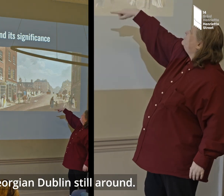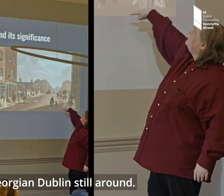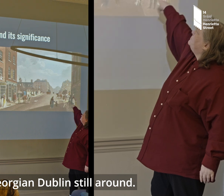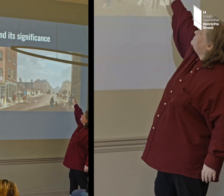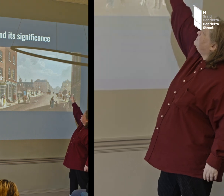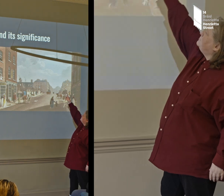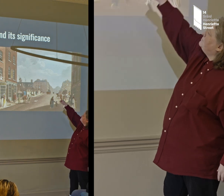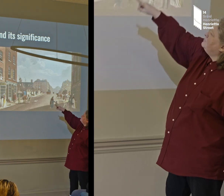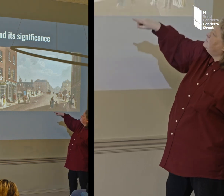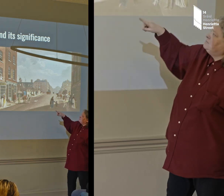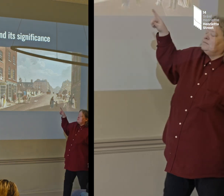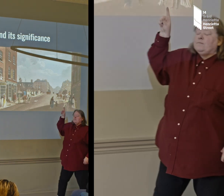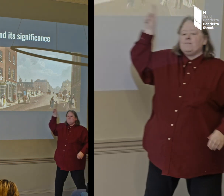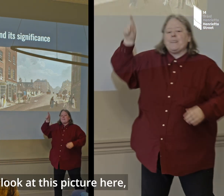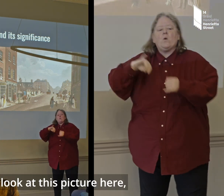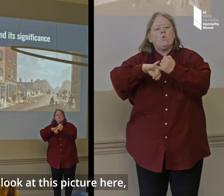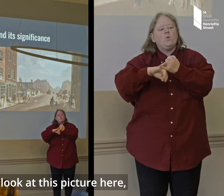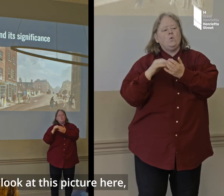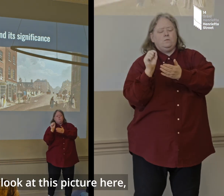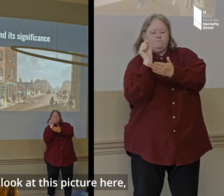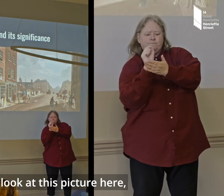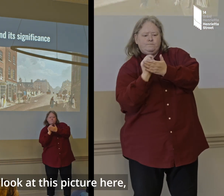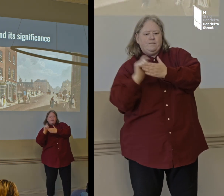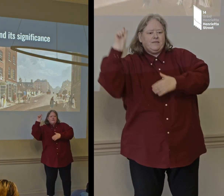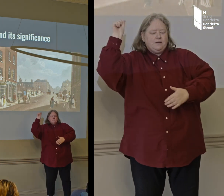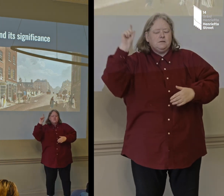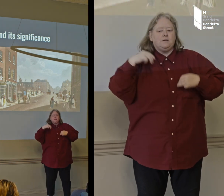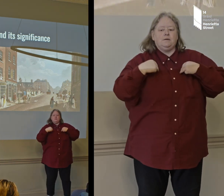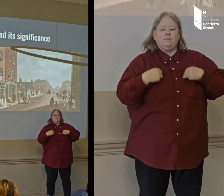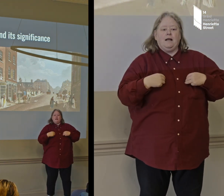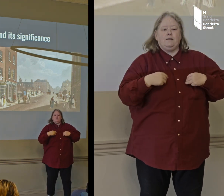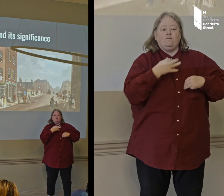still around. If you look at this picture here,